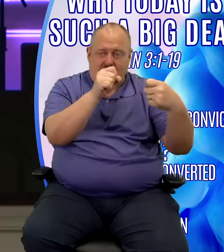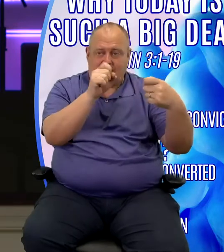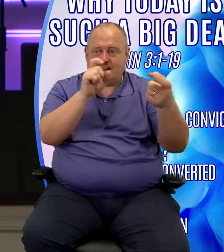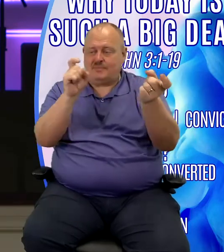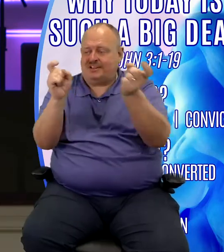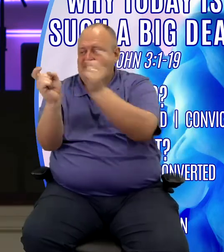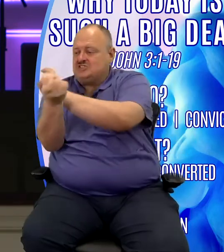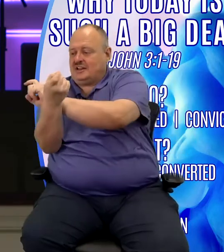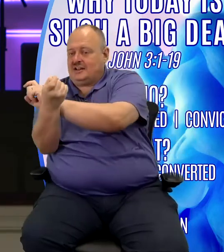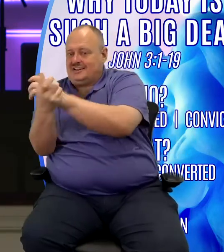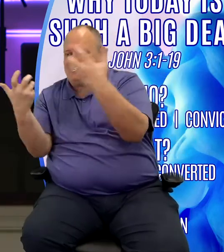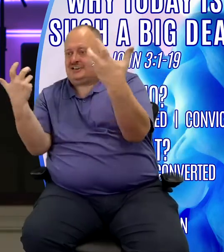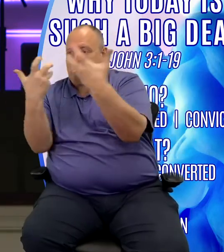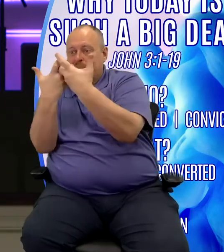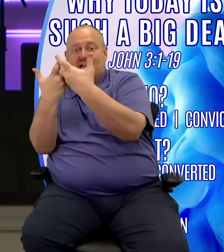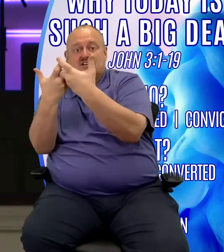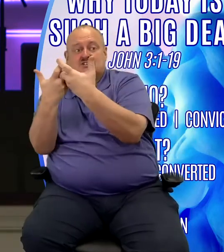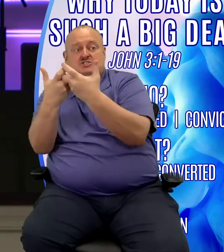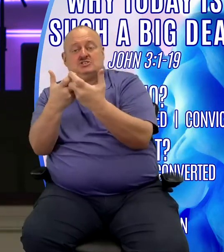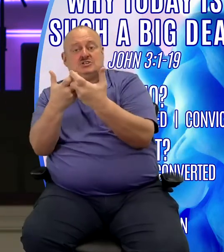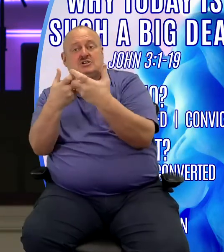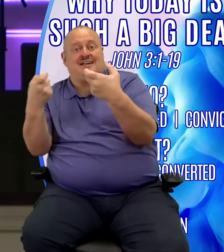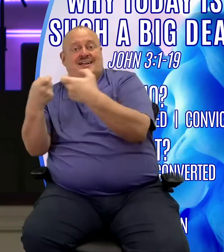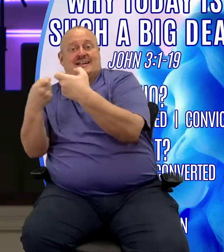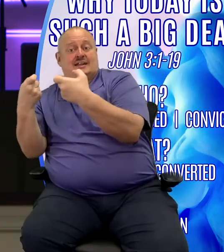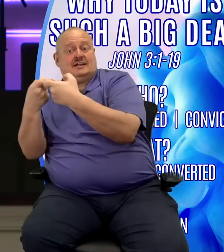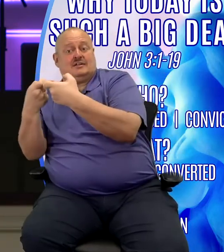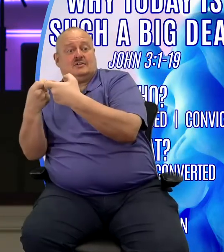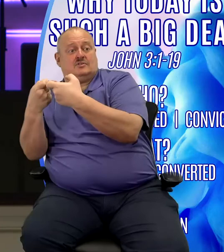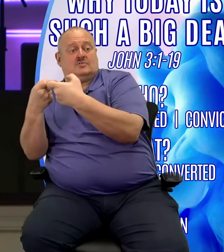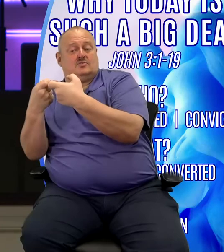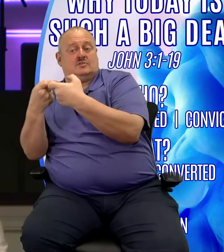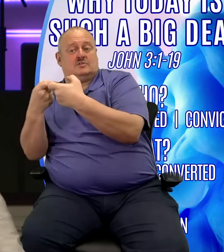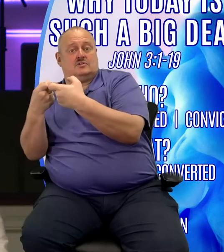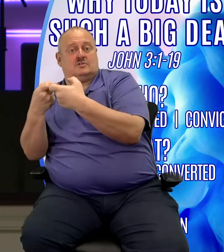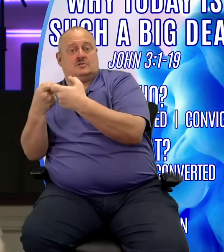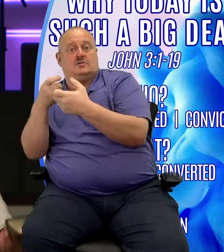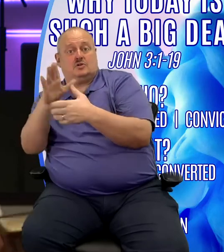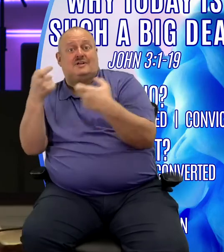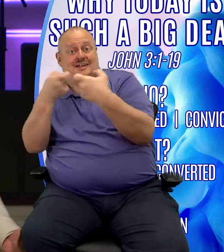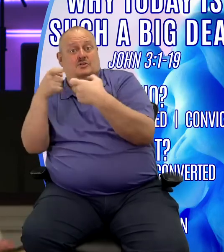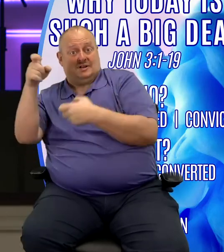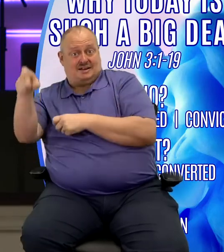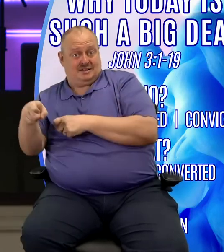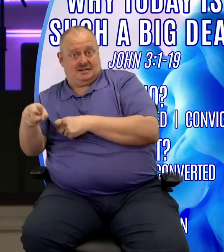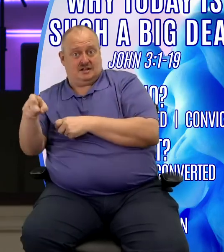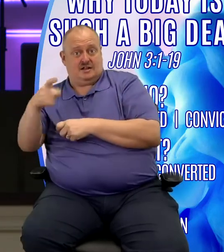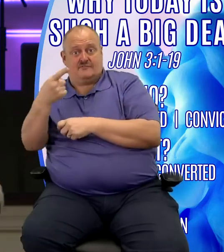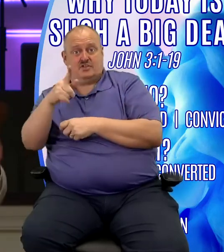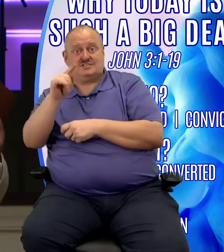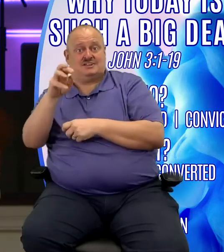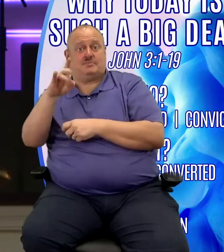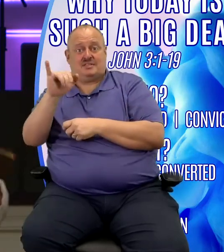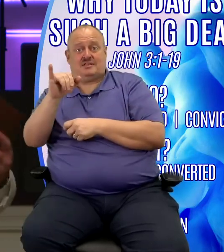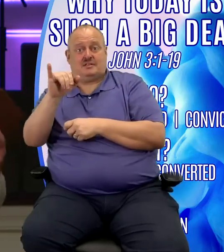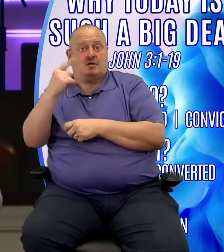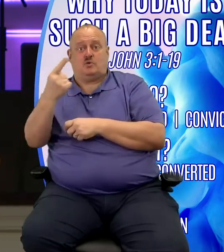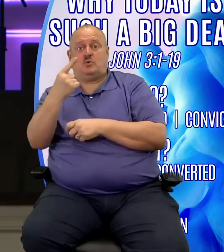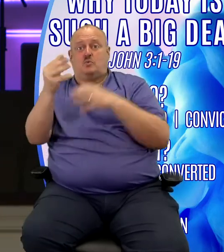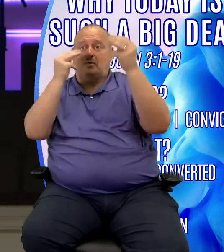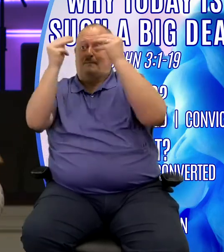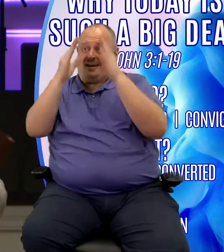changed to match the source that your device needs. That's why 1 Timothy chapter 2, verse 5 says there's only